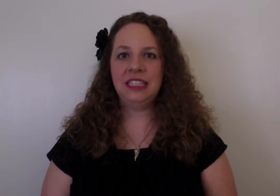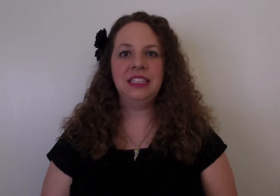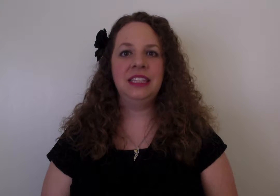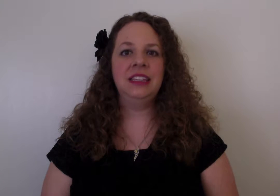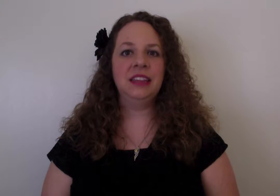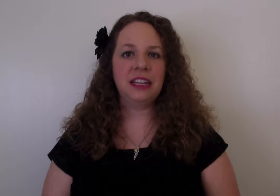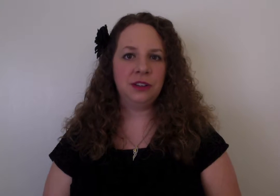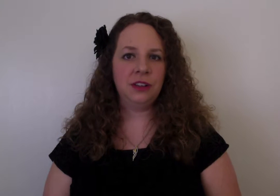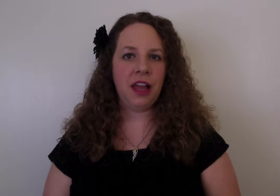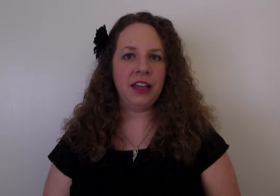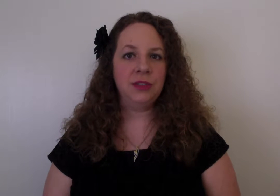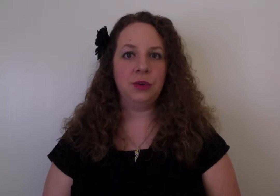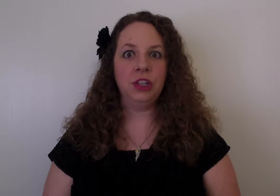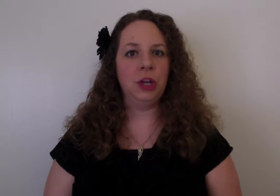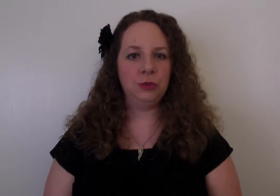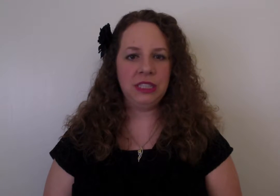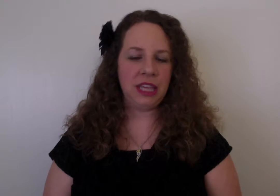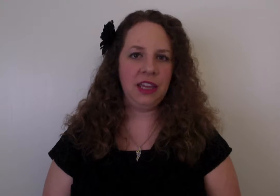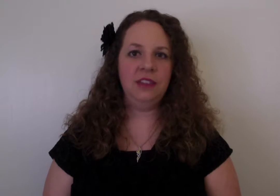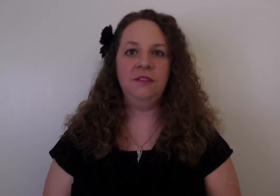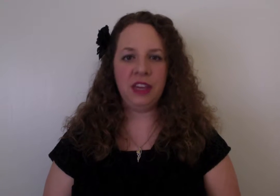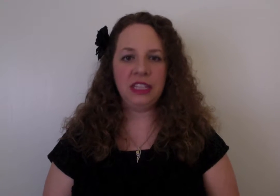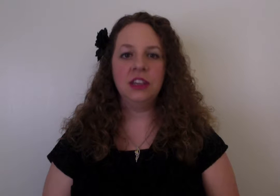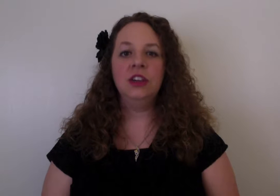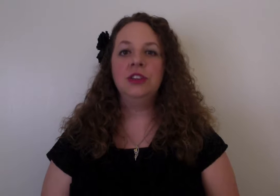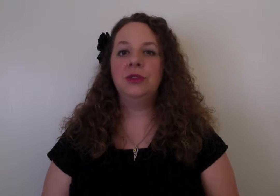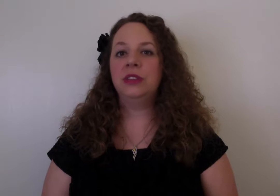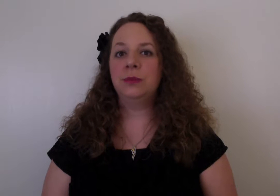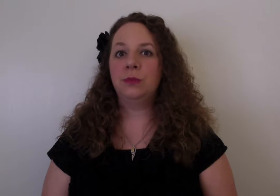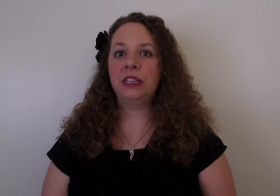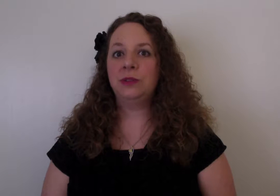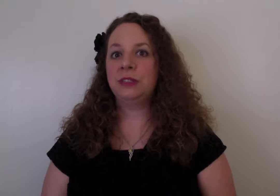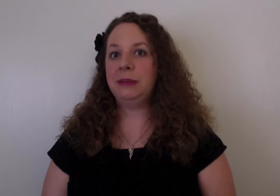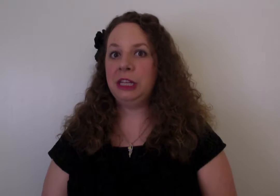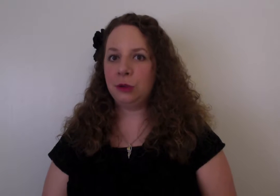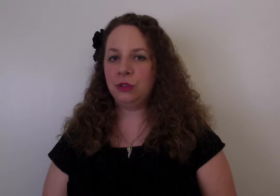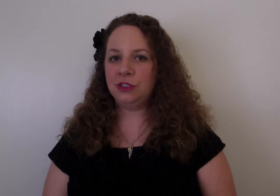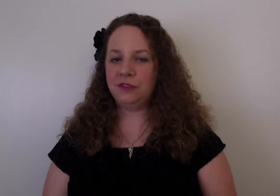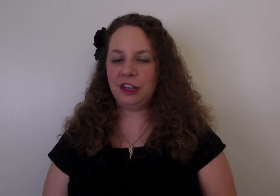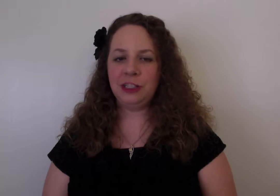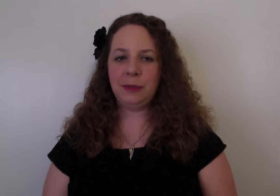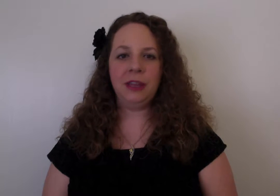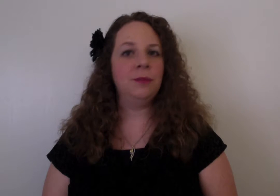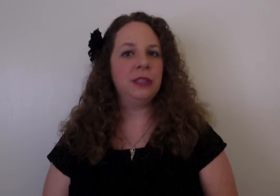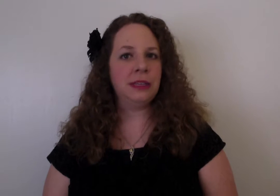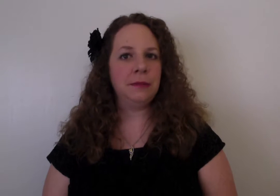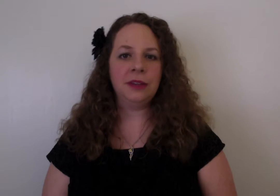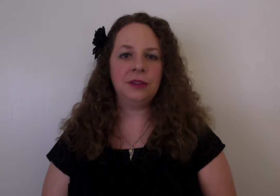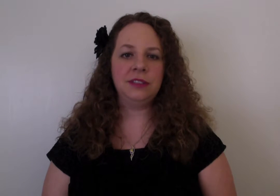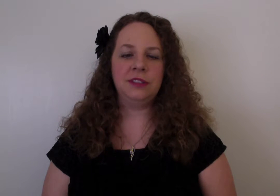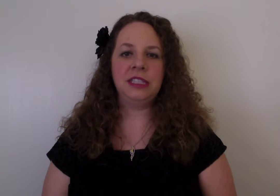is the lexicalized or loan sign fix. This one is going to be closer to fingerspelling with some little differences.